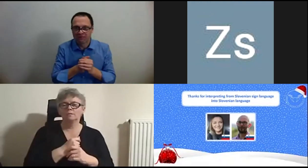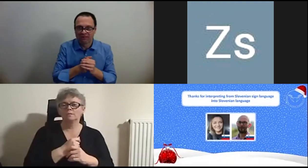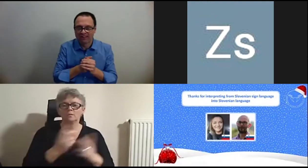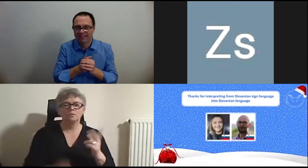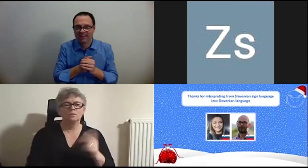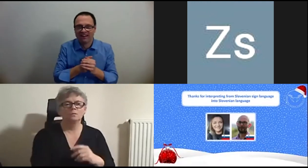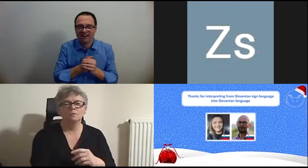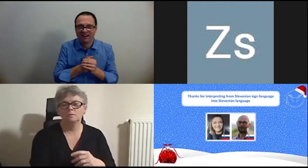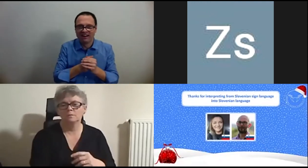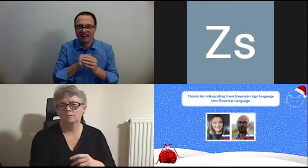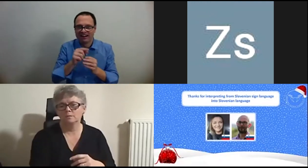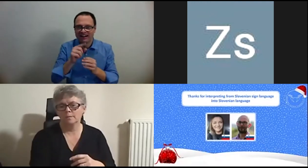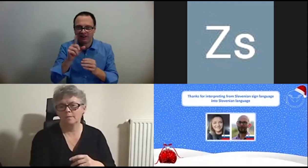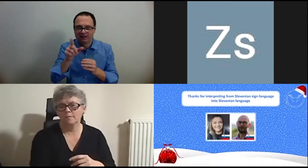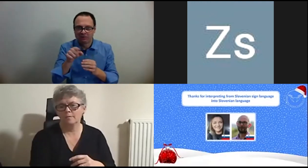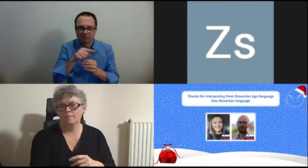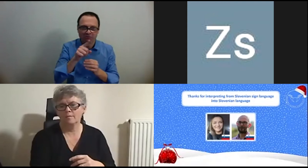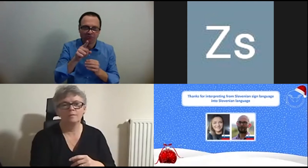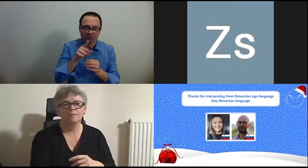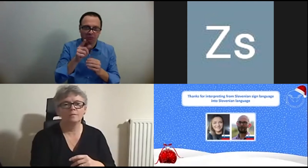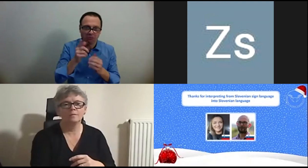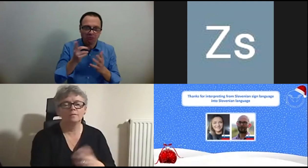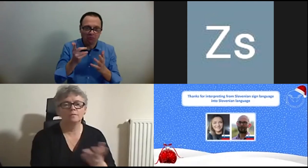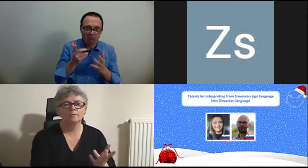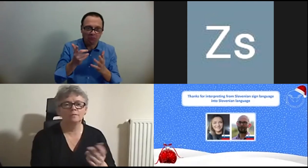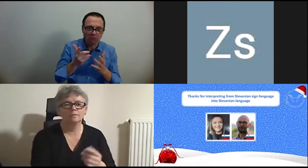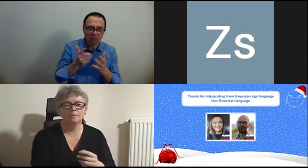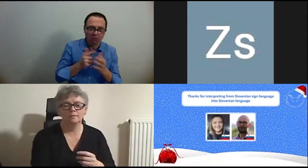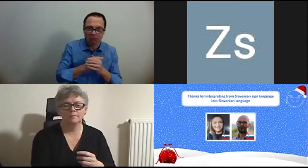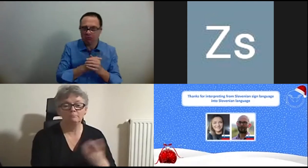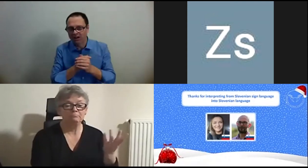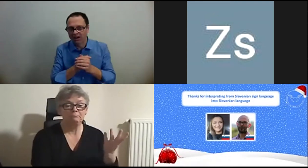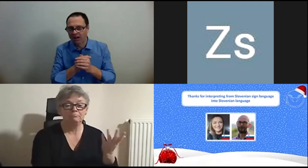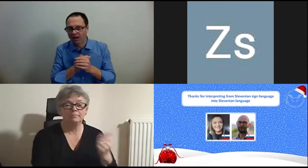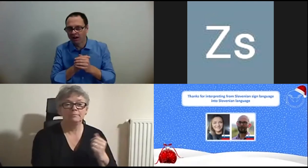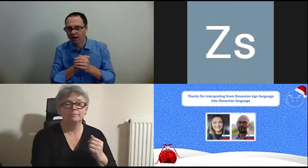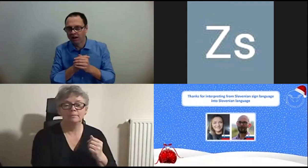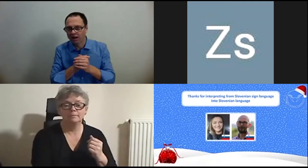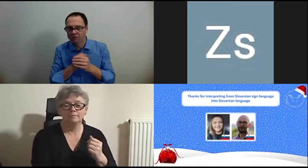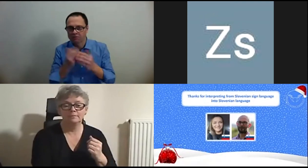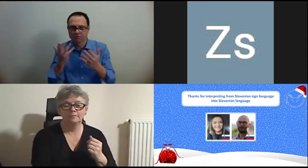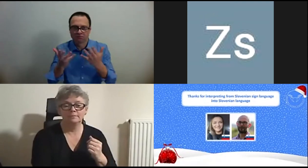Now we have our Slovenian spoken language interpreter who translated into spoken Slovenian.